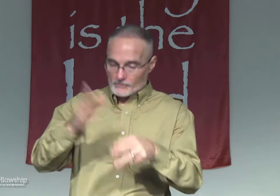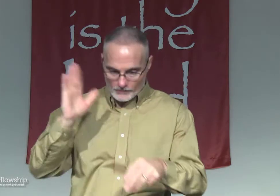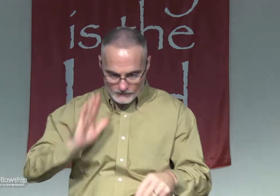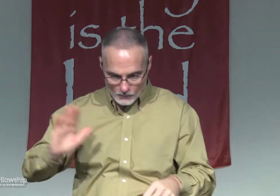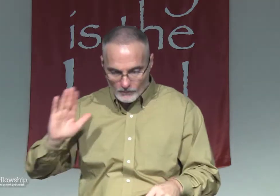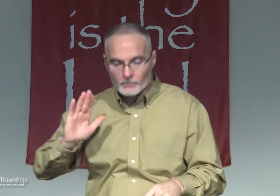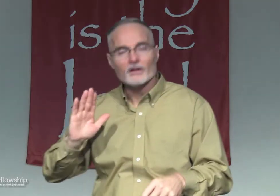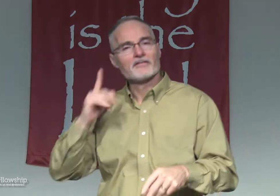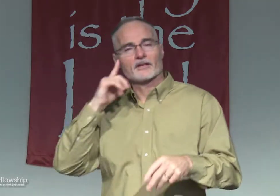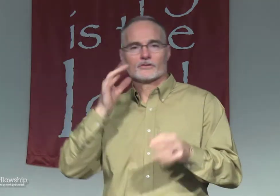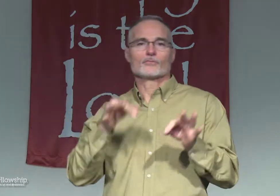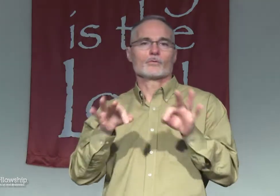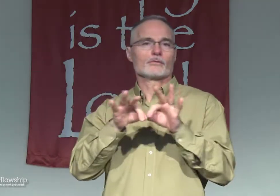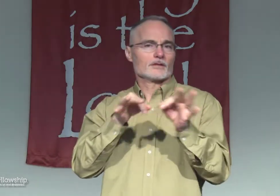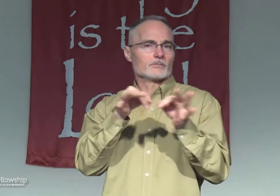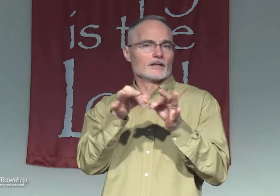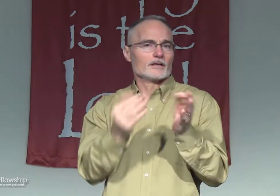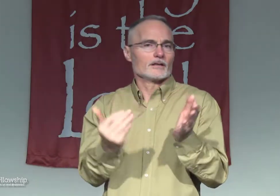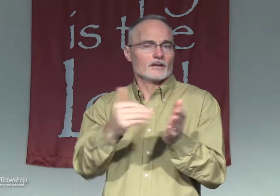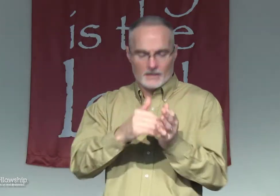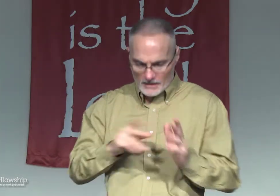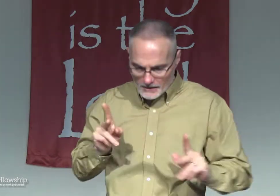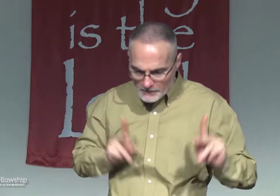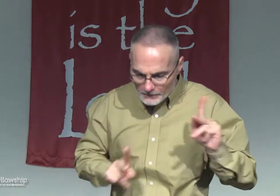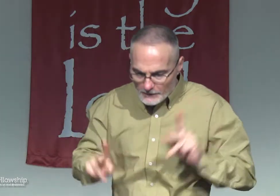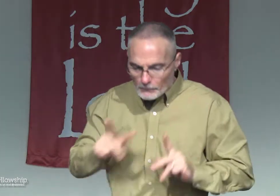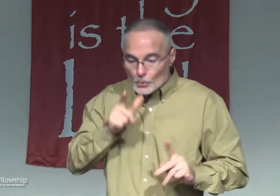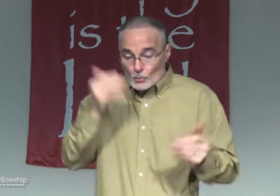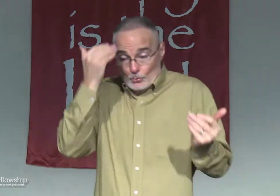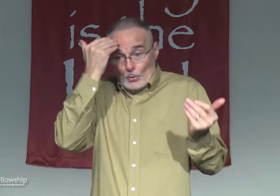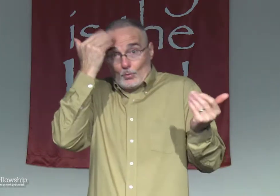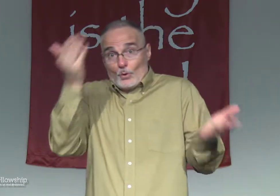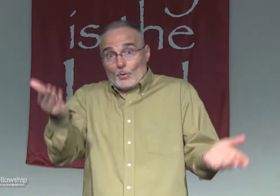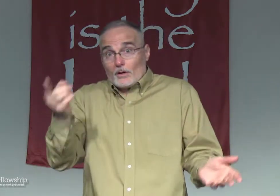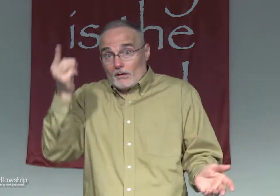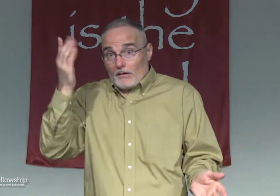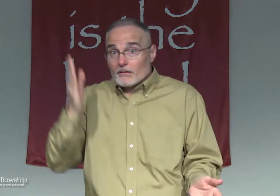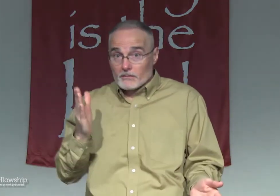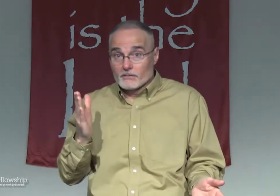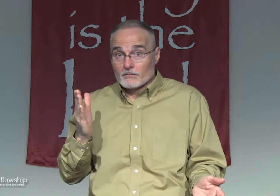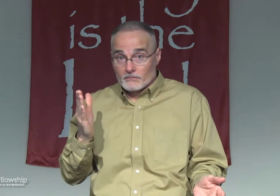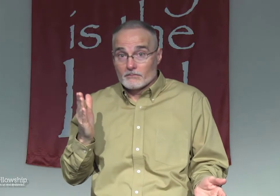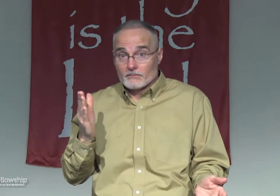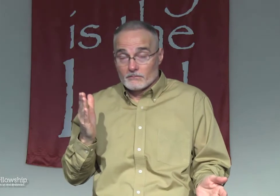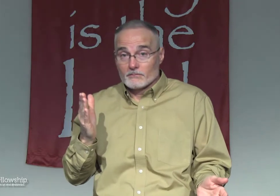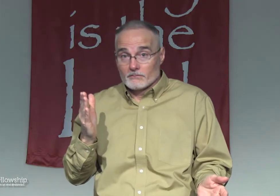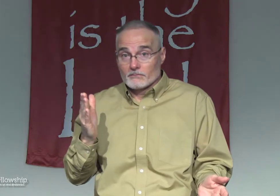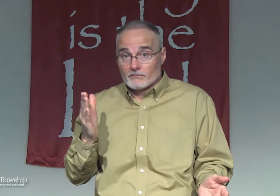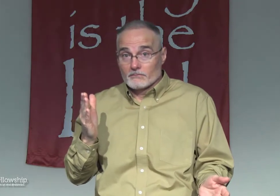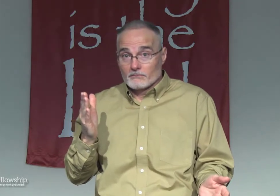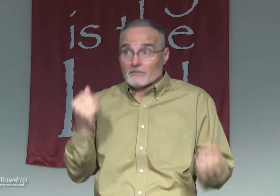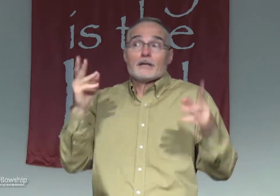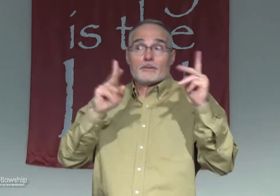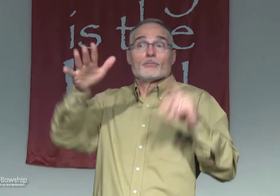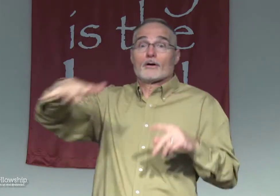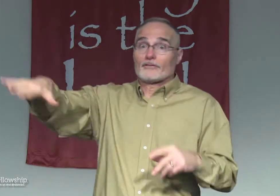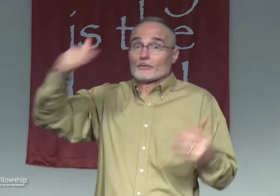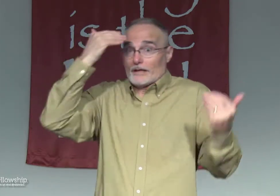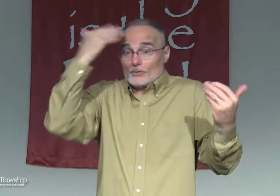Now, I've mentioned before, and I think it's worth explaining again, people who don't know God, and